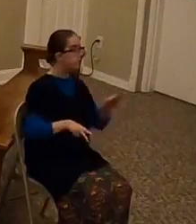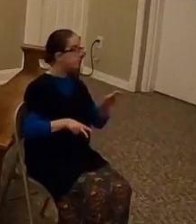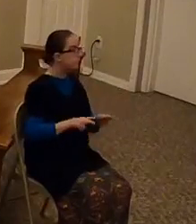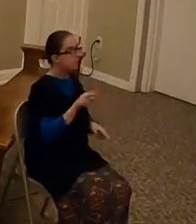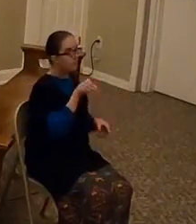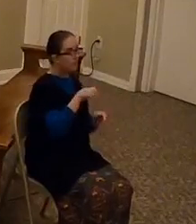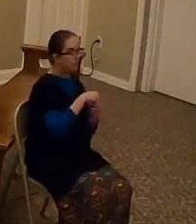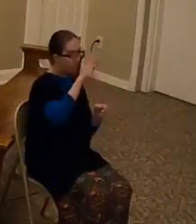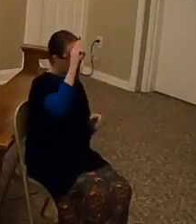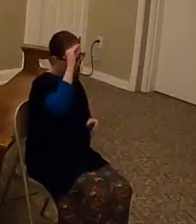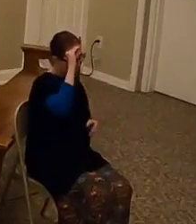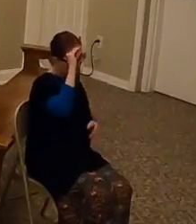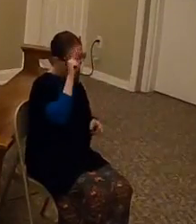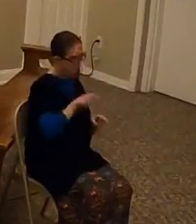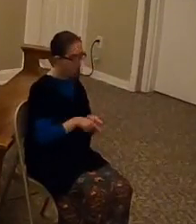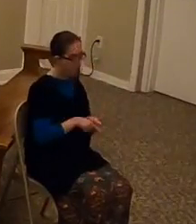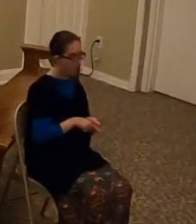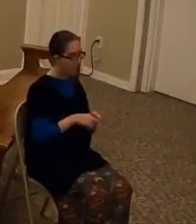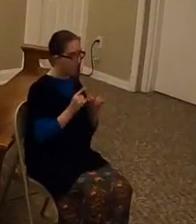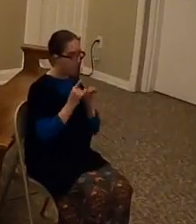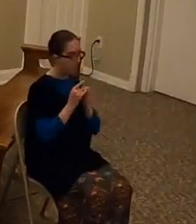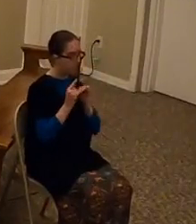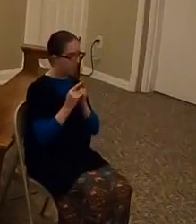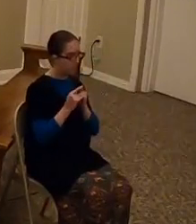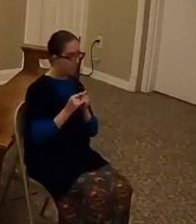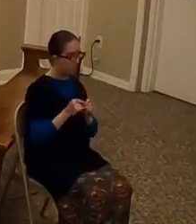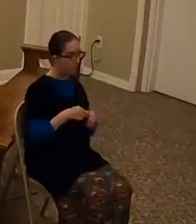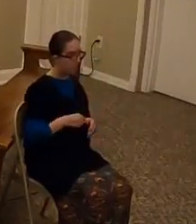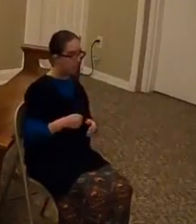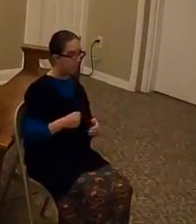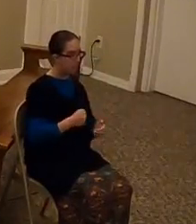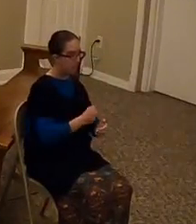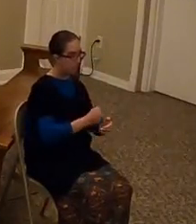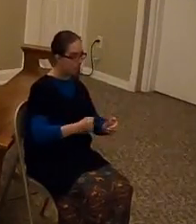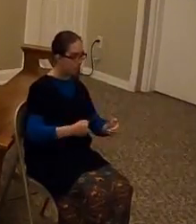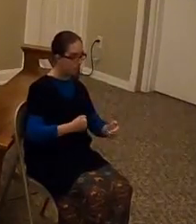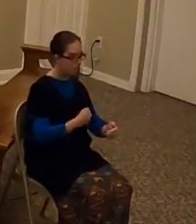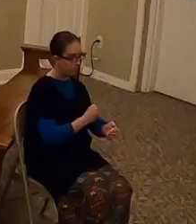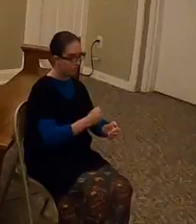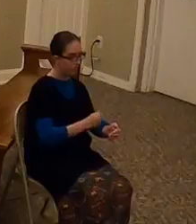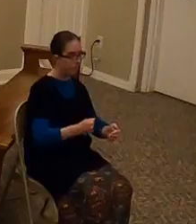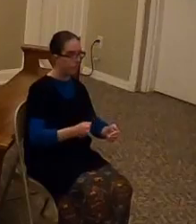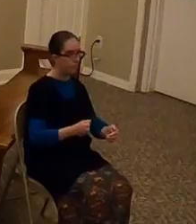up into his brother's camp, and his brother had a pot of beans smoking?